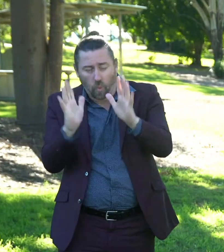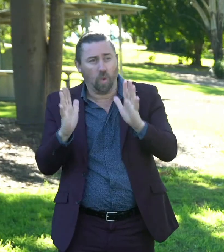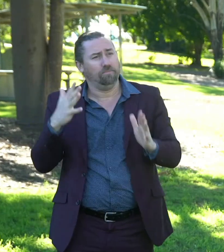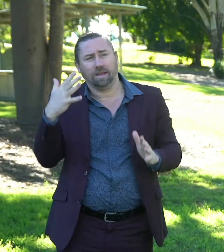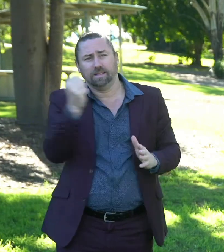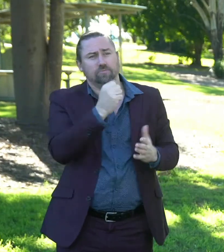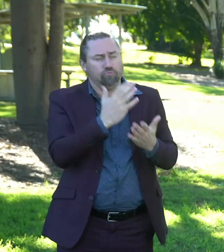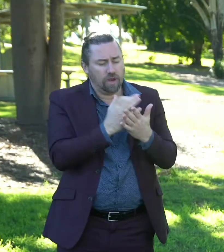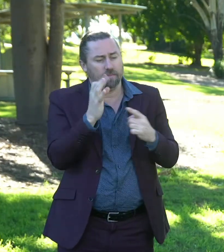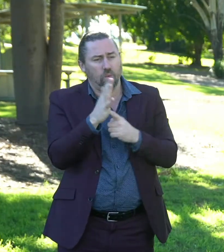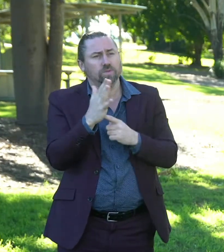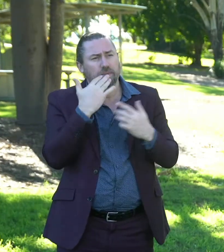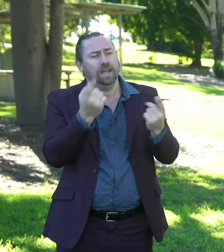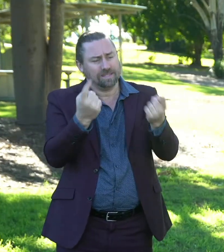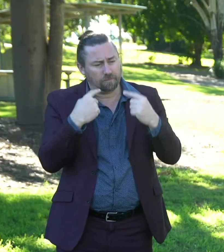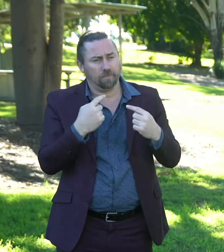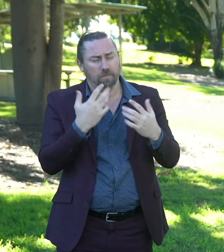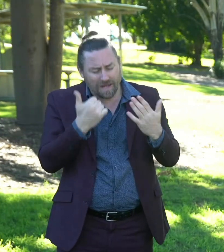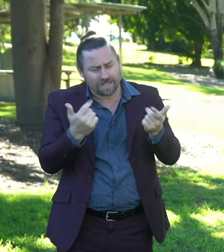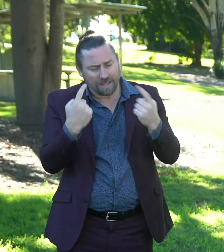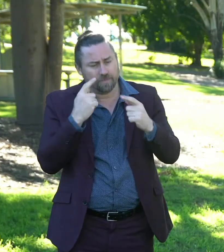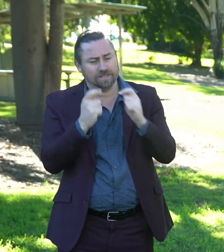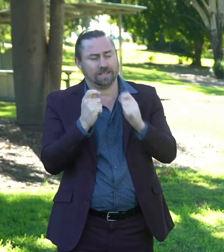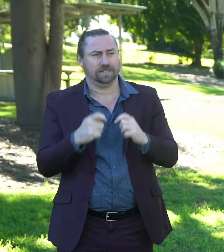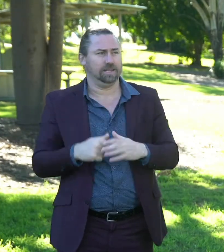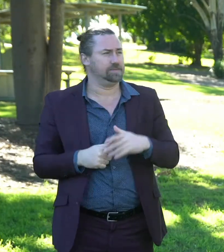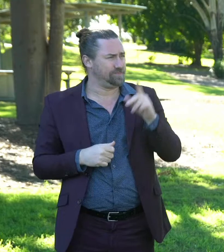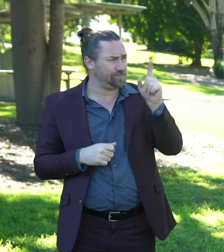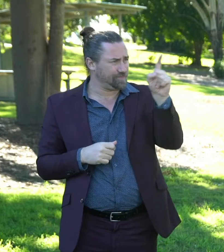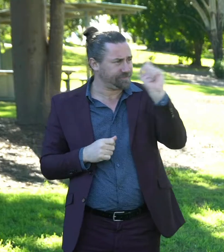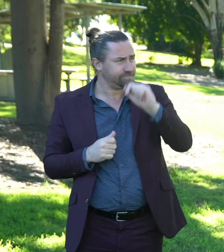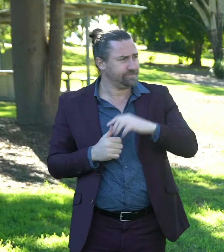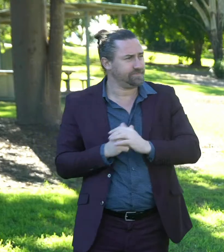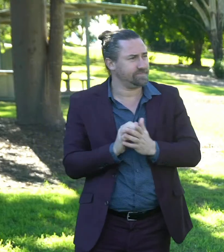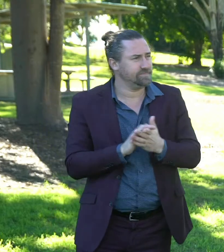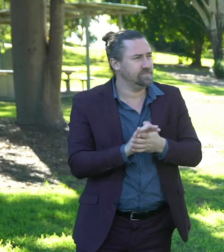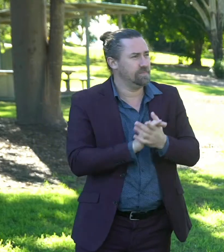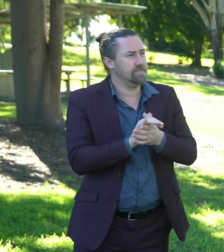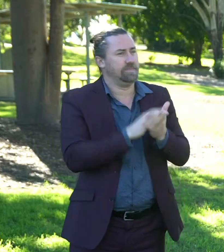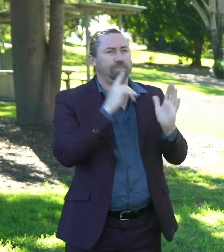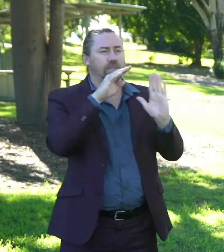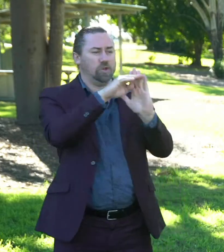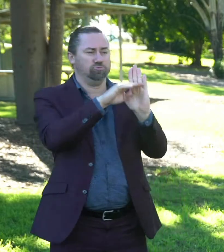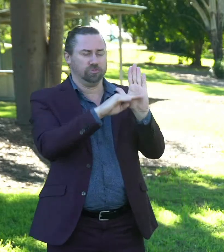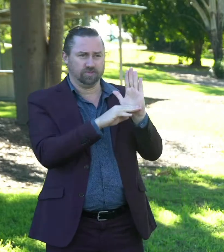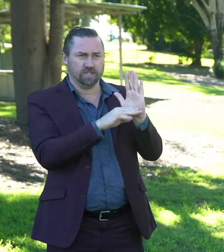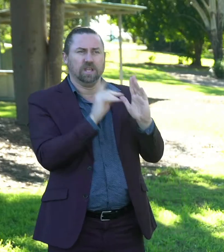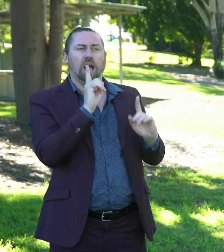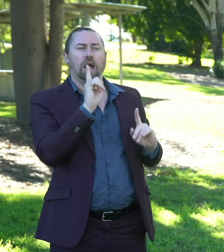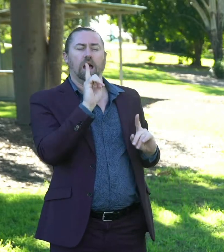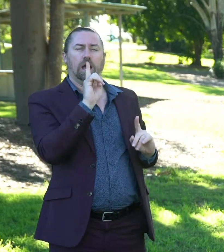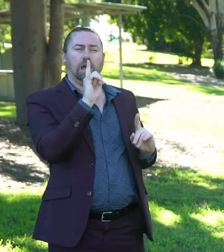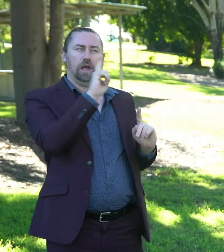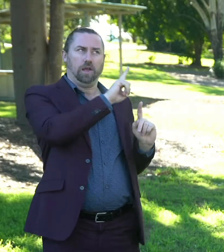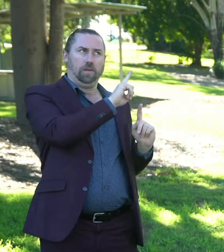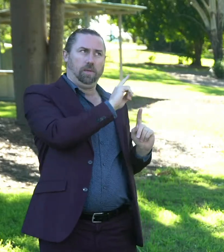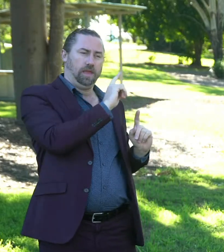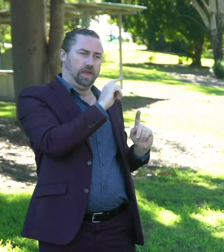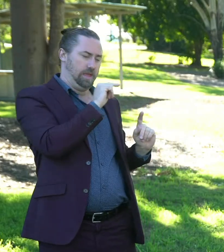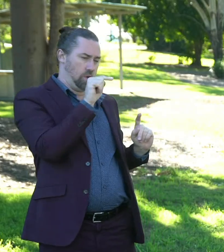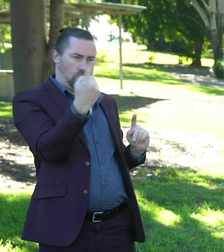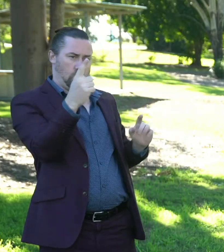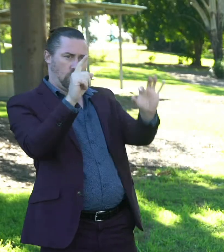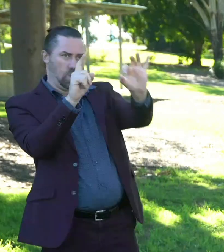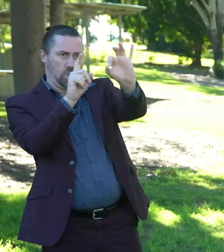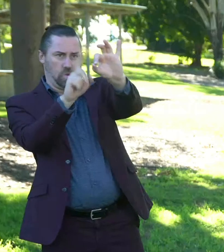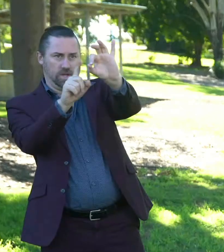But please keep coming forward. Thank you very, very much. On the restrictions being extended, or the lockdown restrictions extended to people who are in